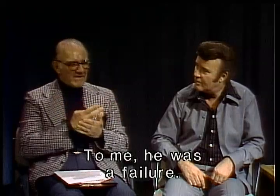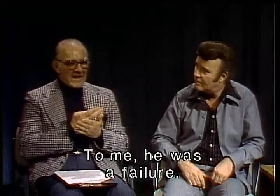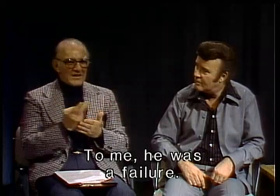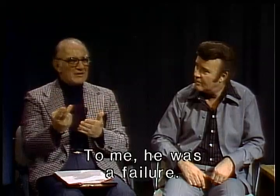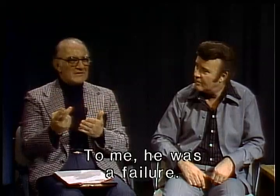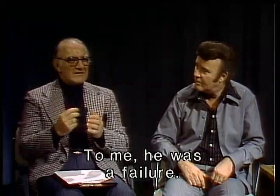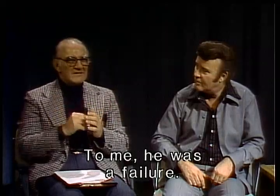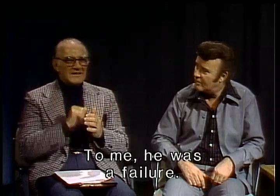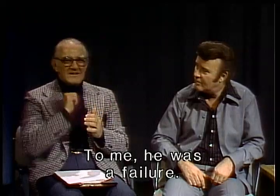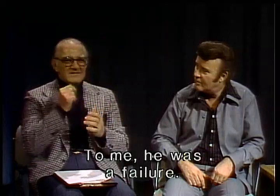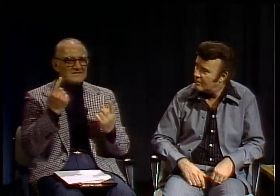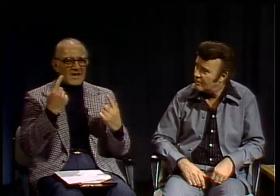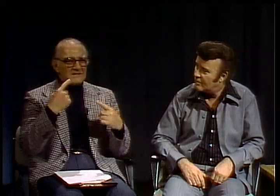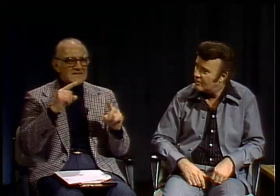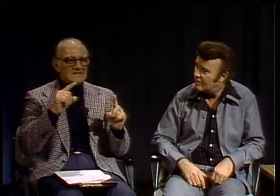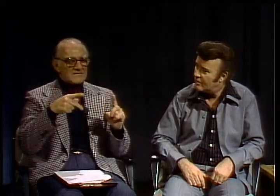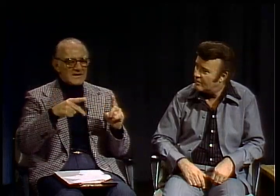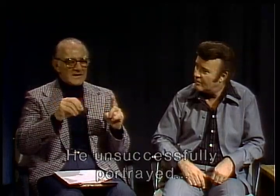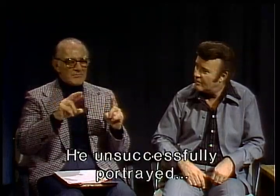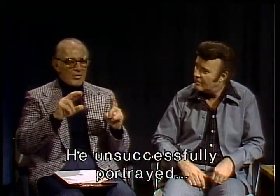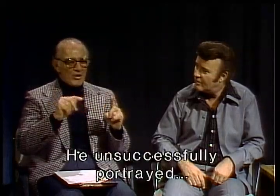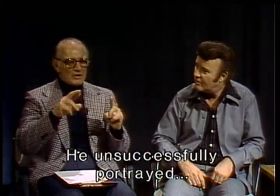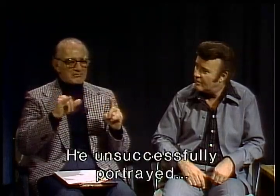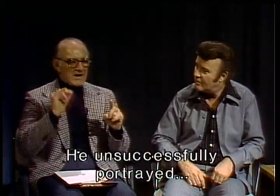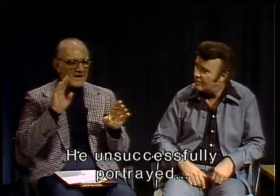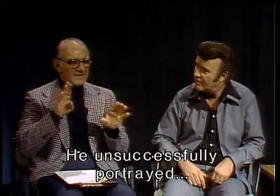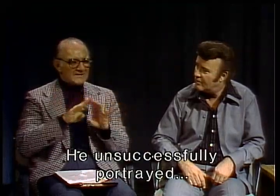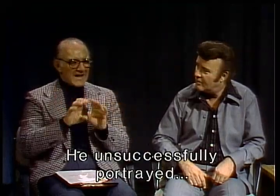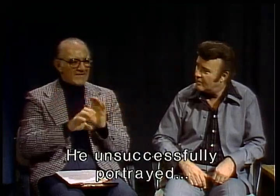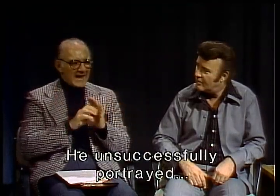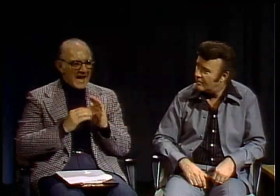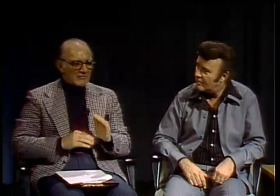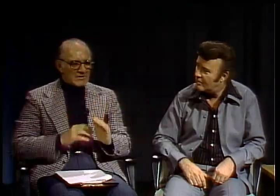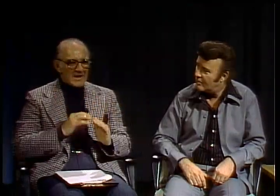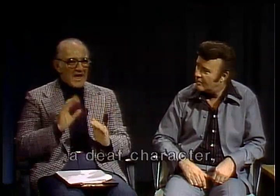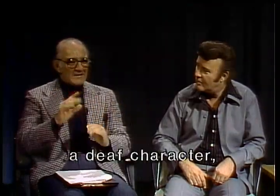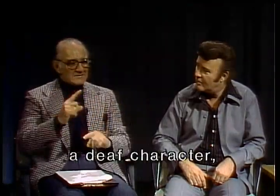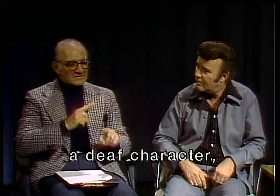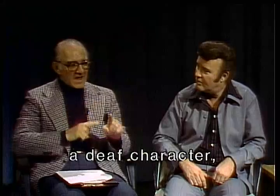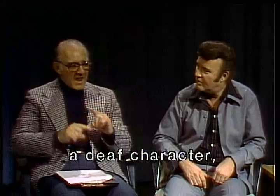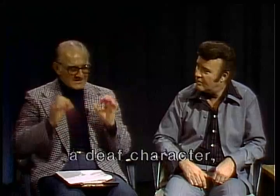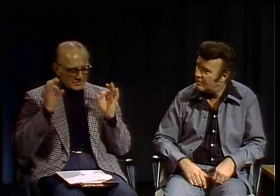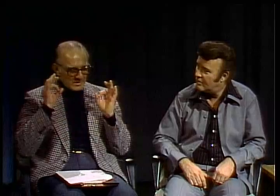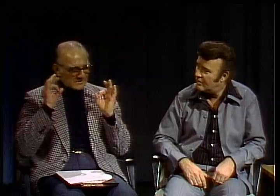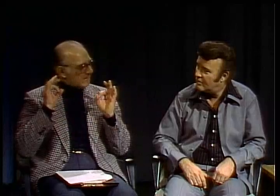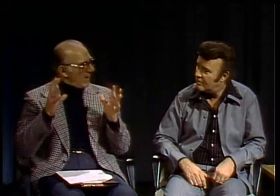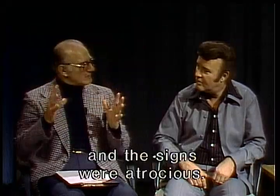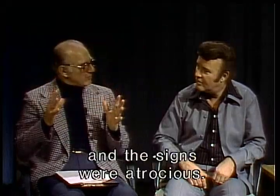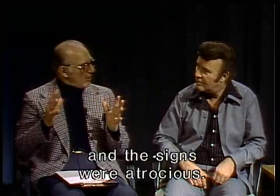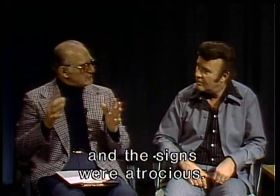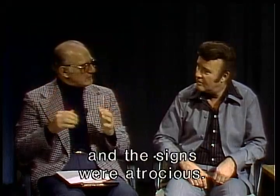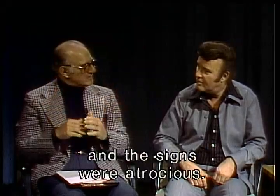failure. He then successfully portrayed the deaf character. The sounds were atrocious.